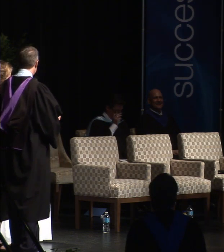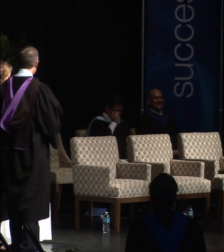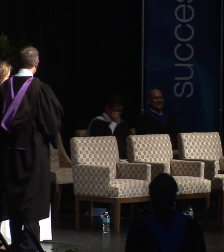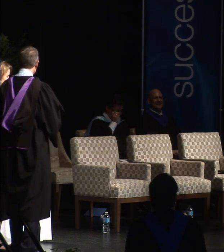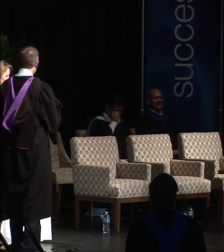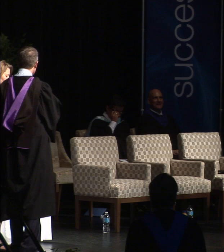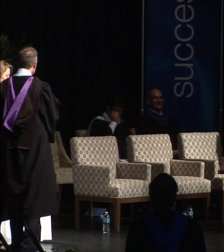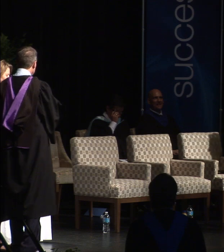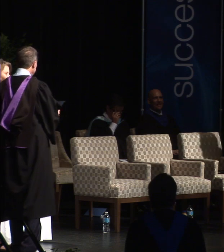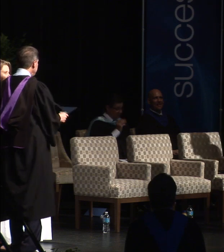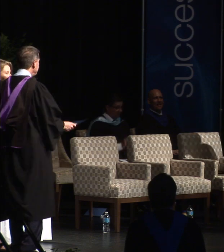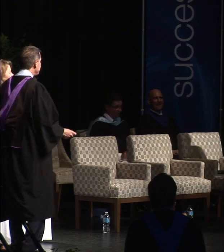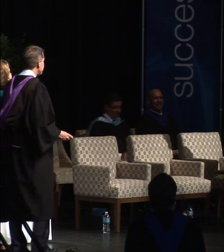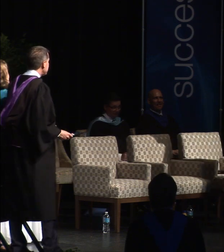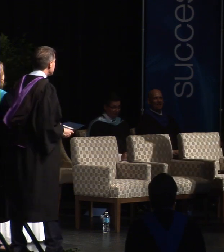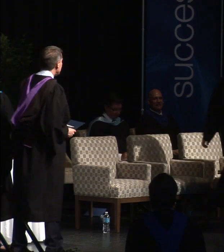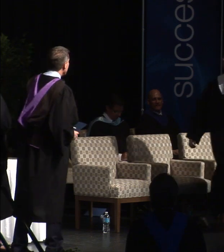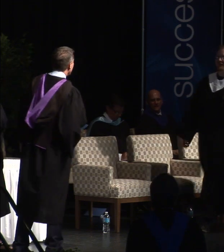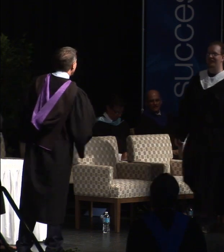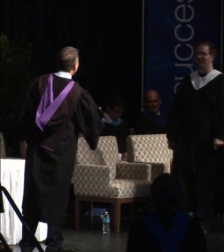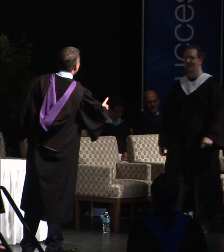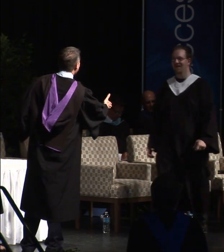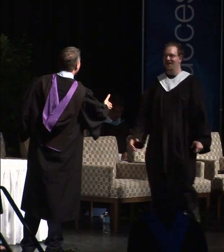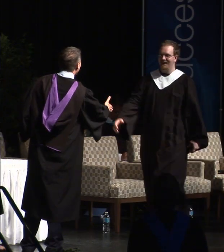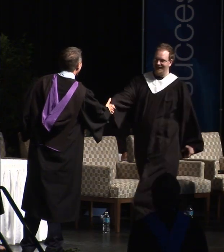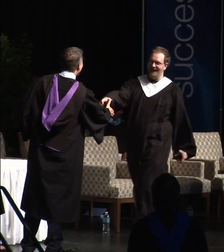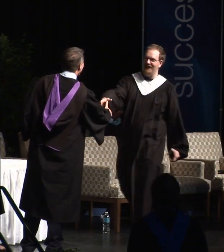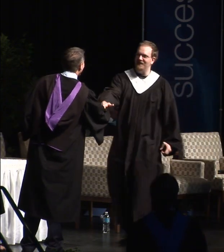Christopher Butler, honors.